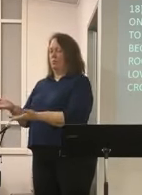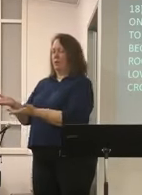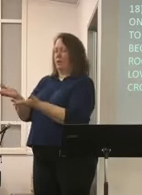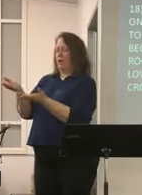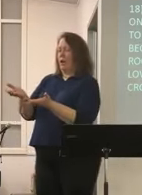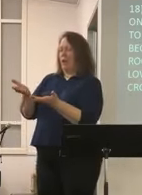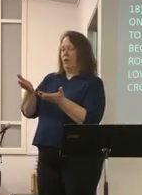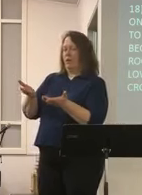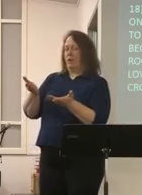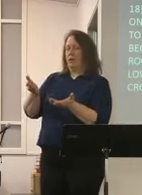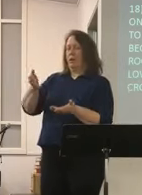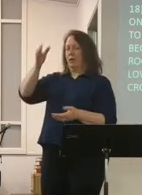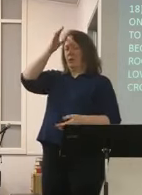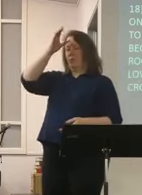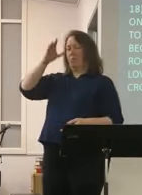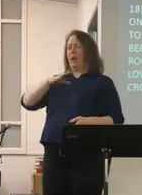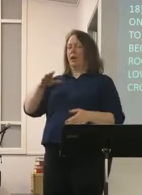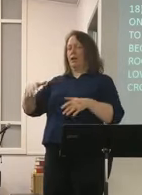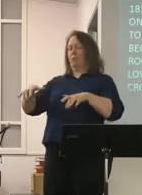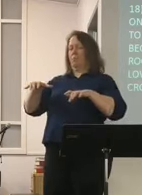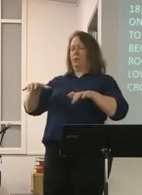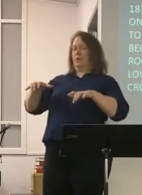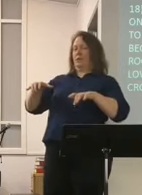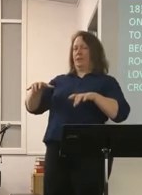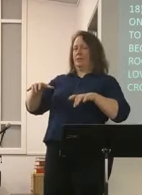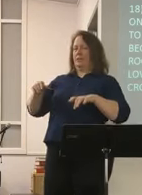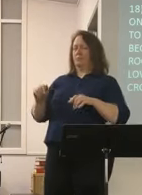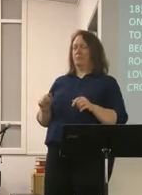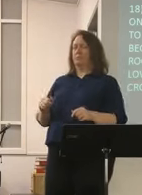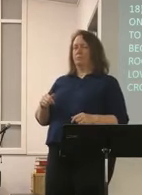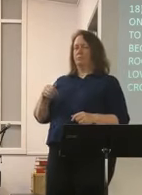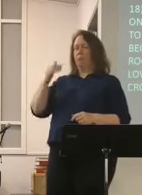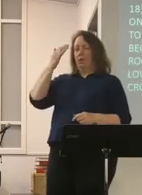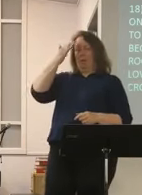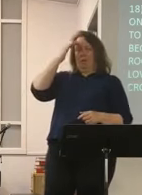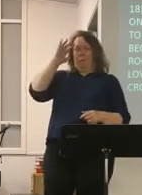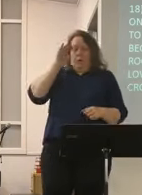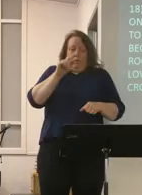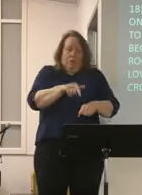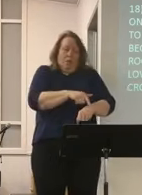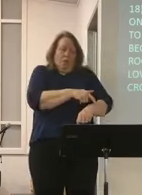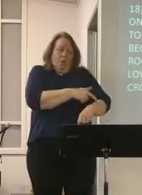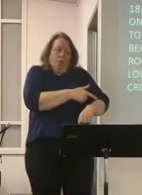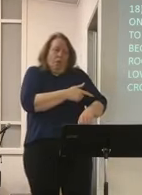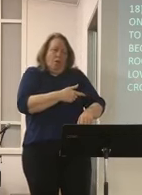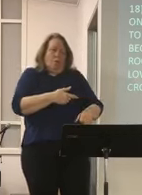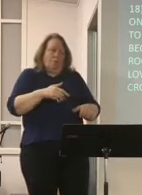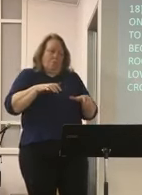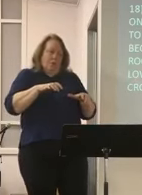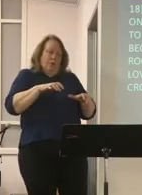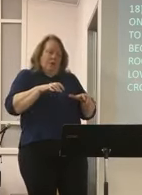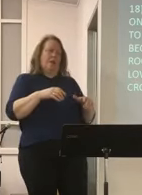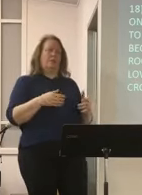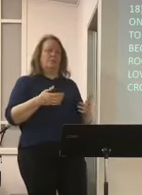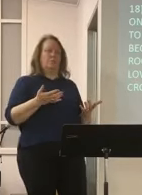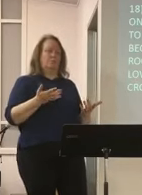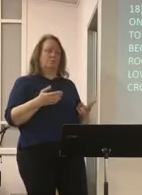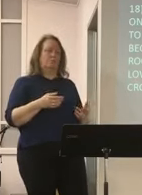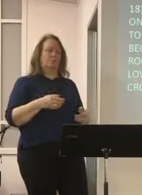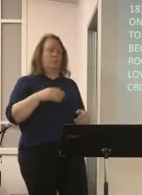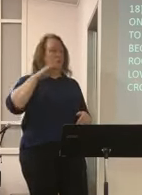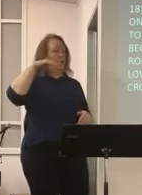how long he had been paralyzed. We don't know if he had been born paralyzed. We don't